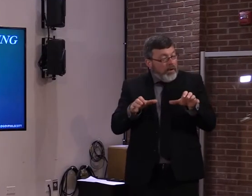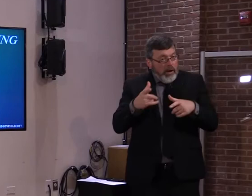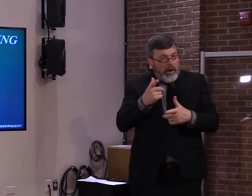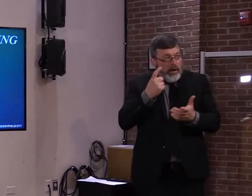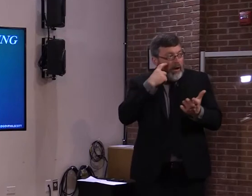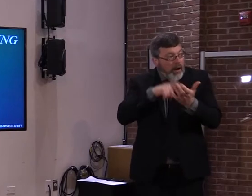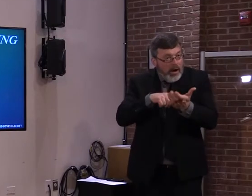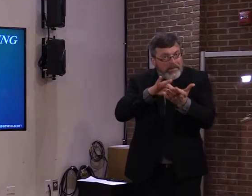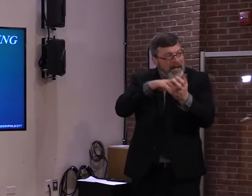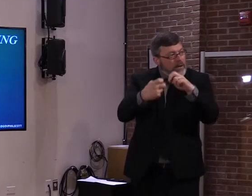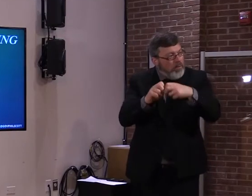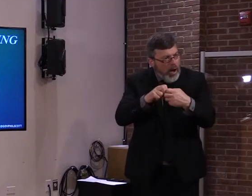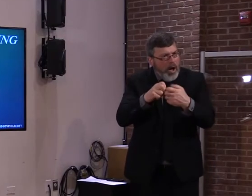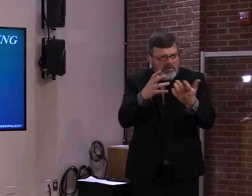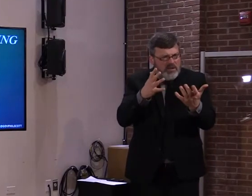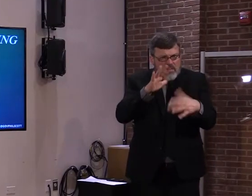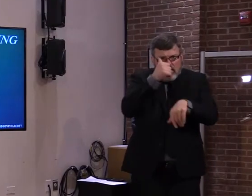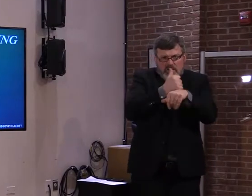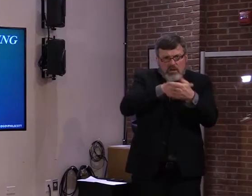established.